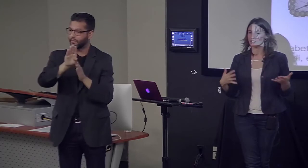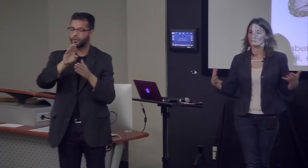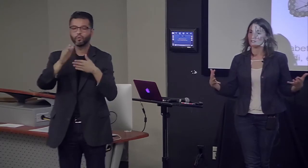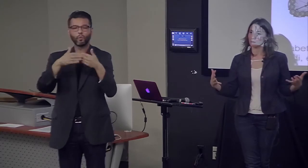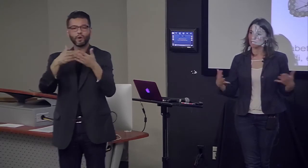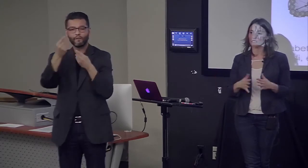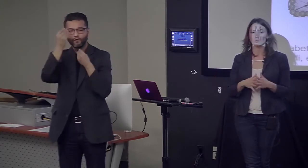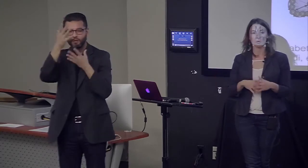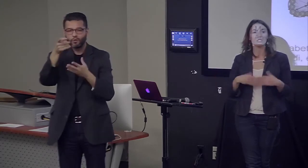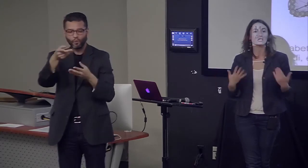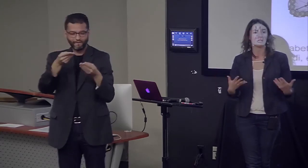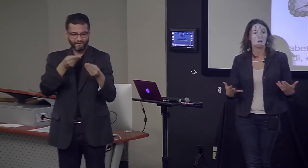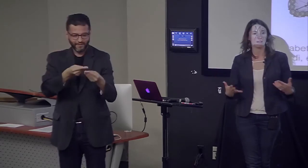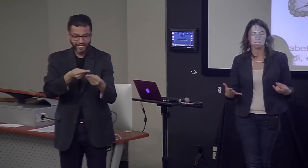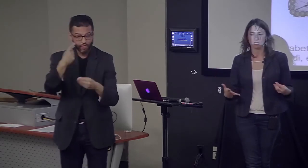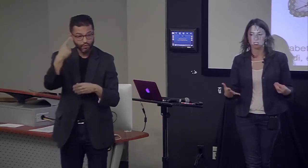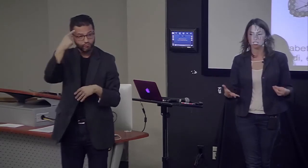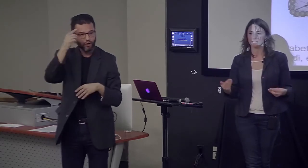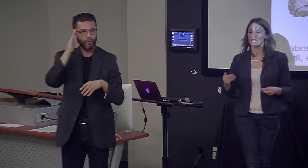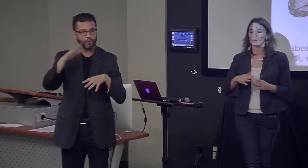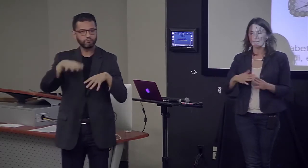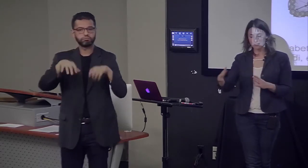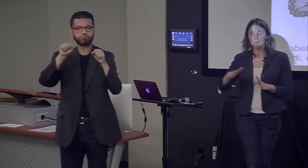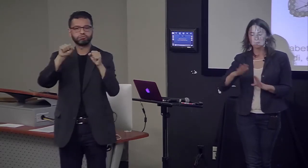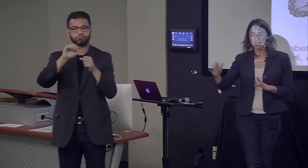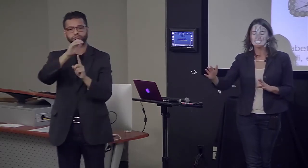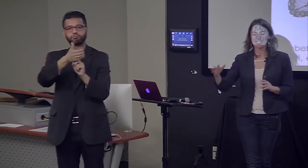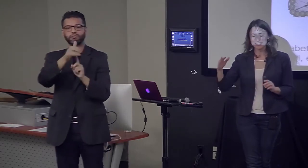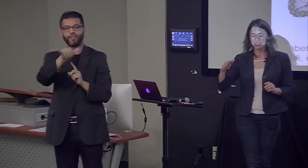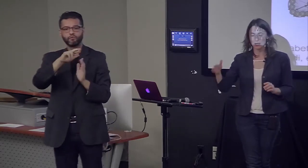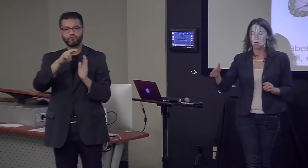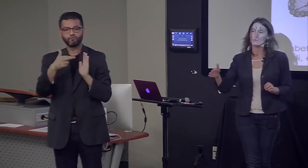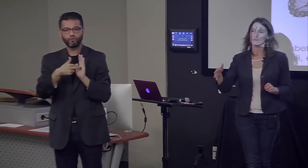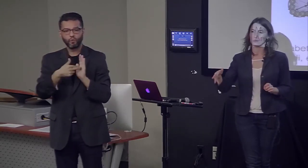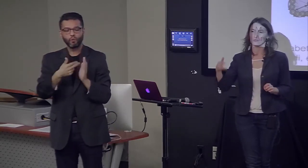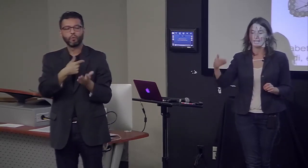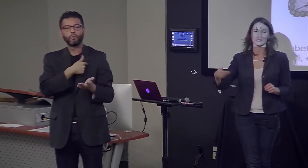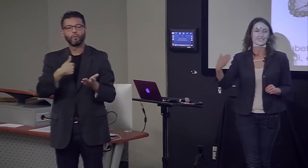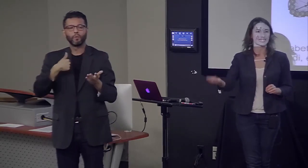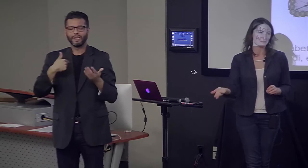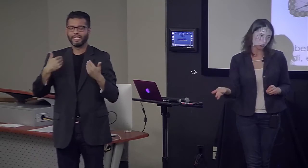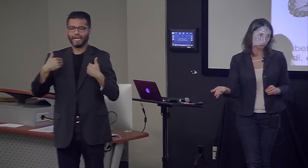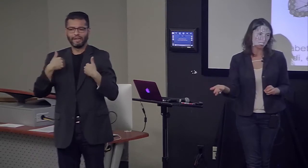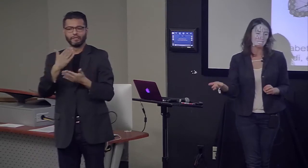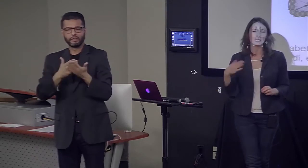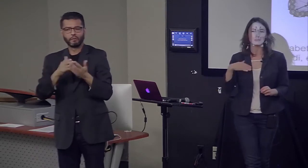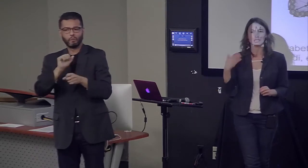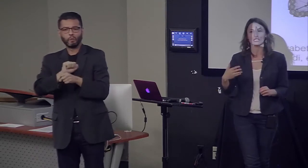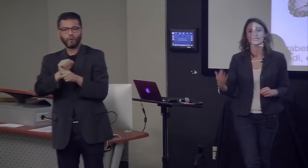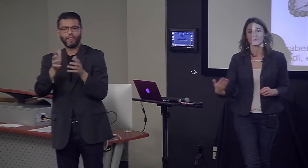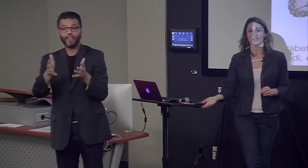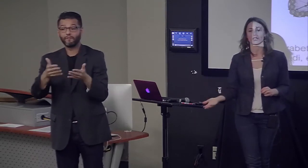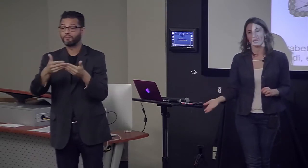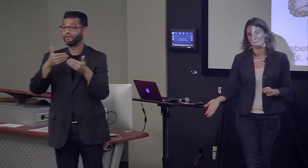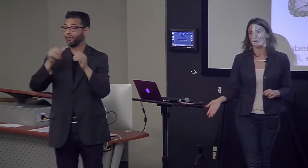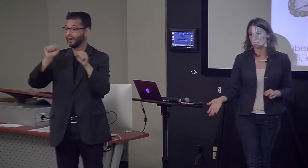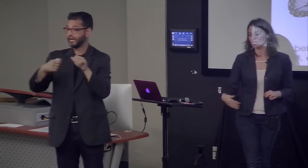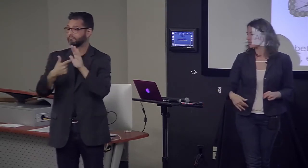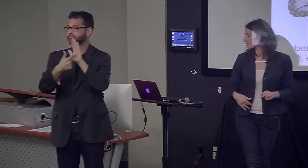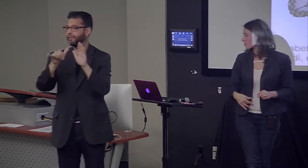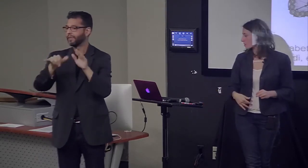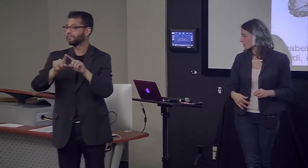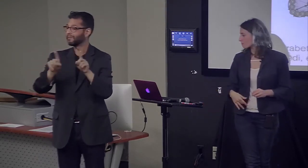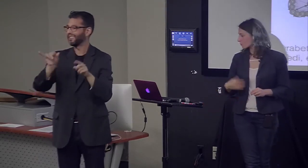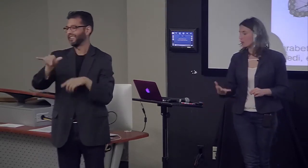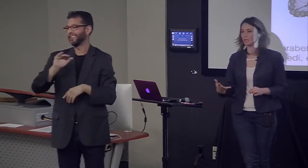while it's developing, it's going to take on that function. We have some ways to go before we've actually demonstrated this, but this is the working